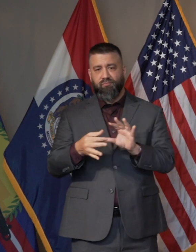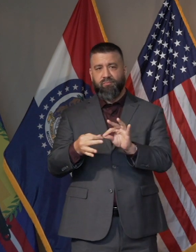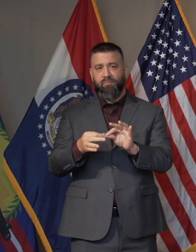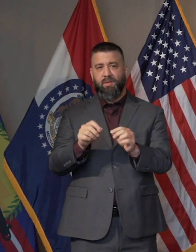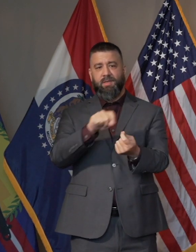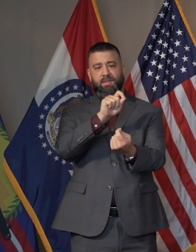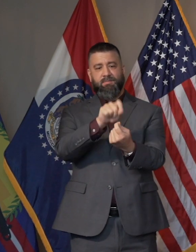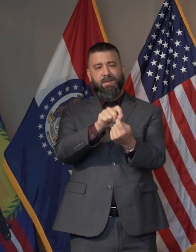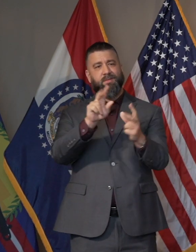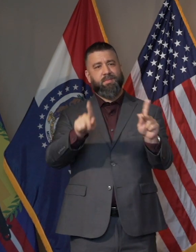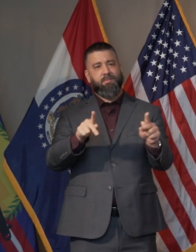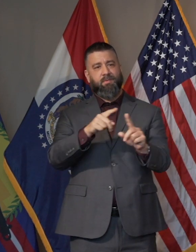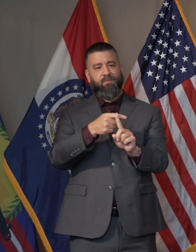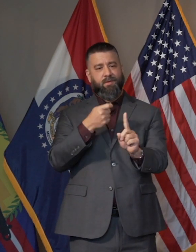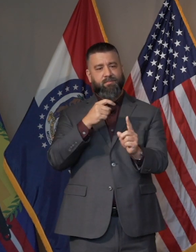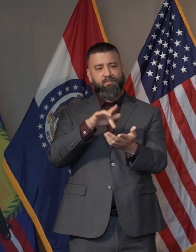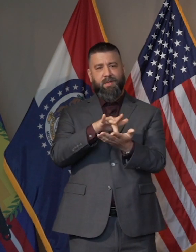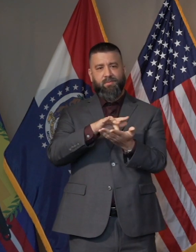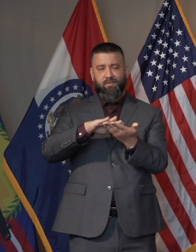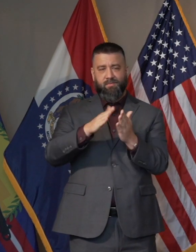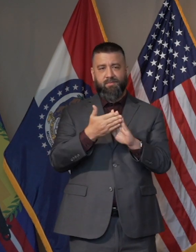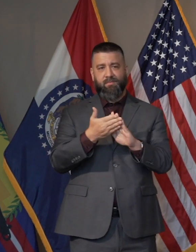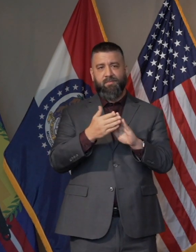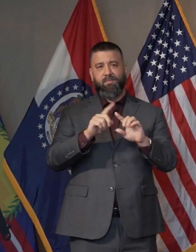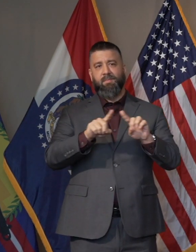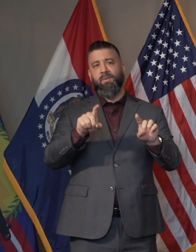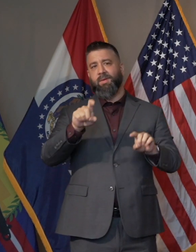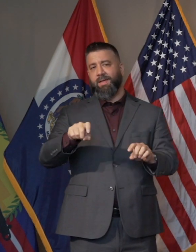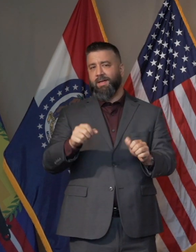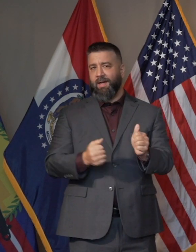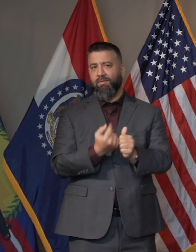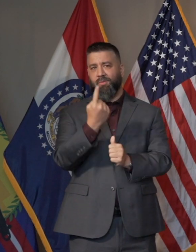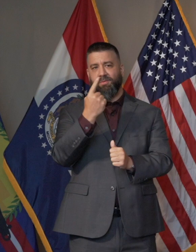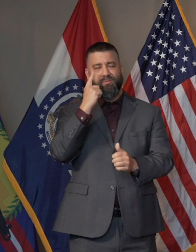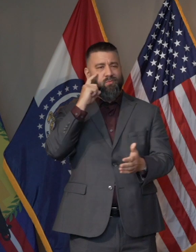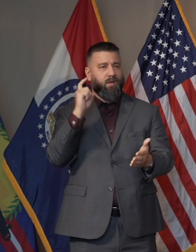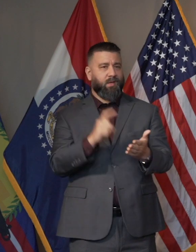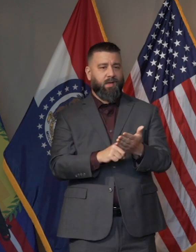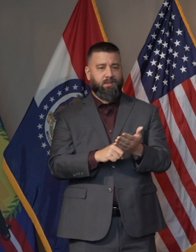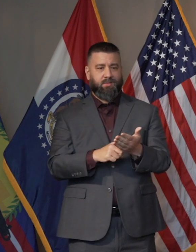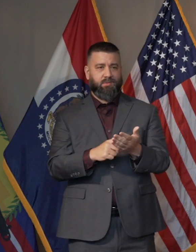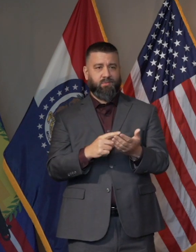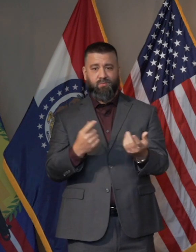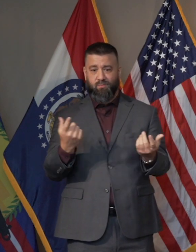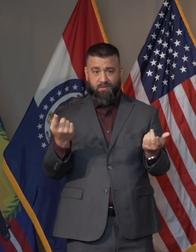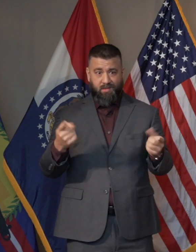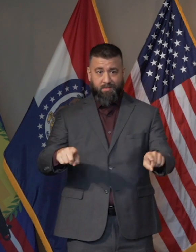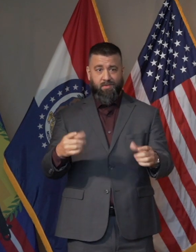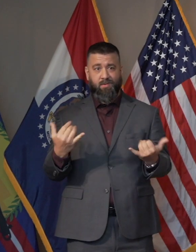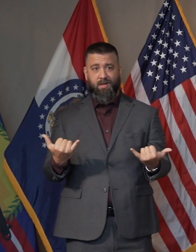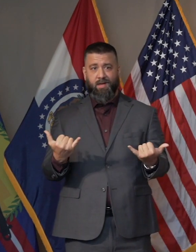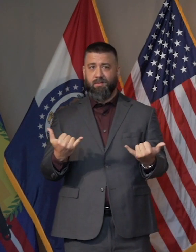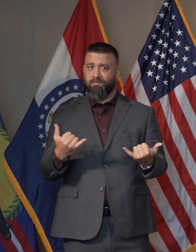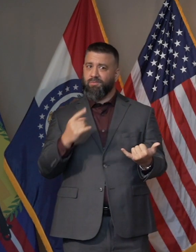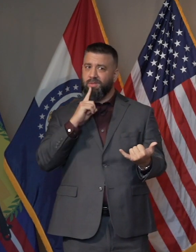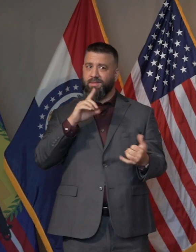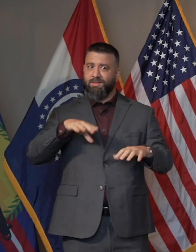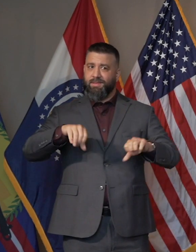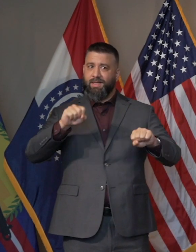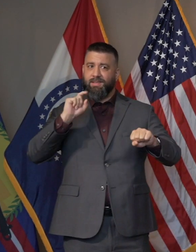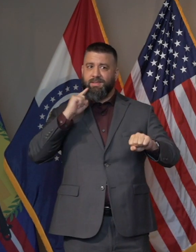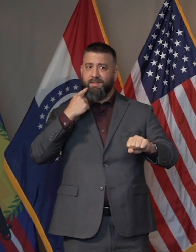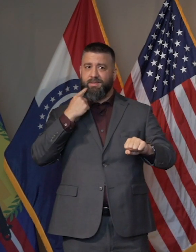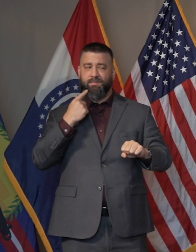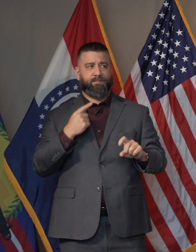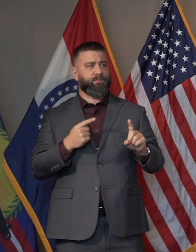the medical community. But we need everyone to recognize where we are and to take this very seriously. Just for clarity,